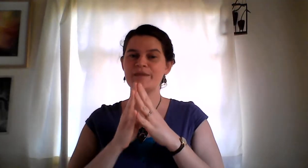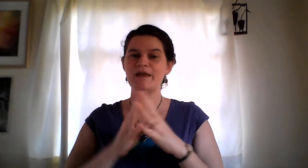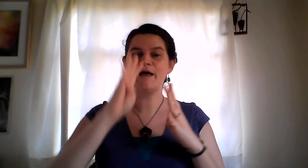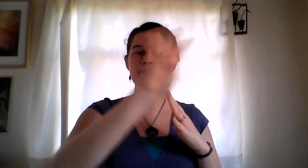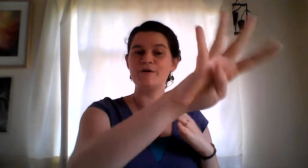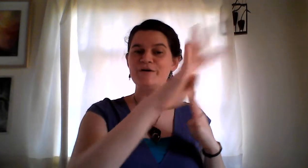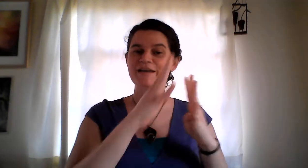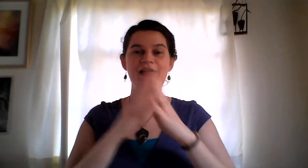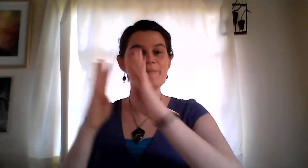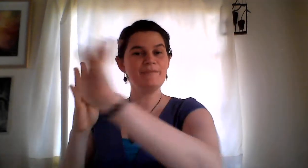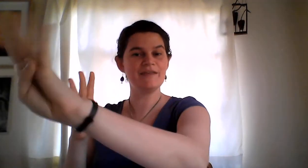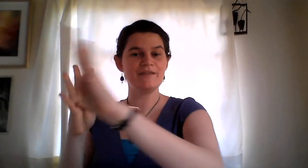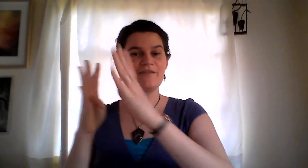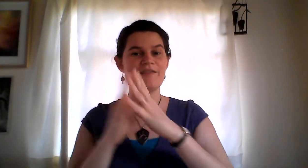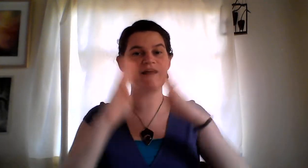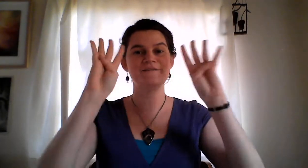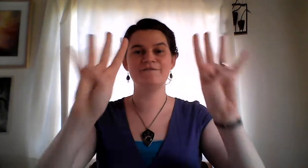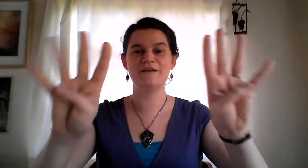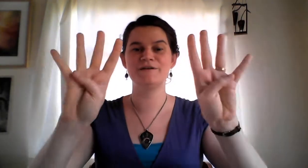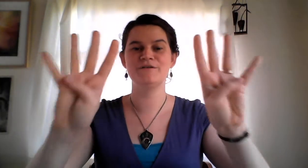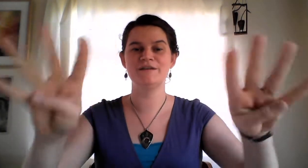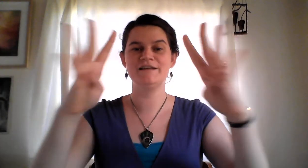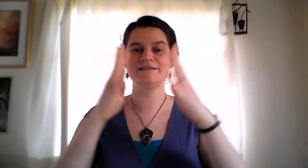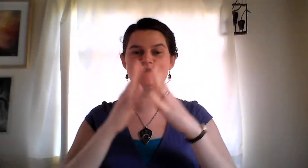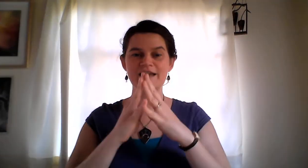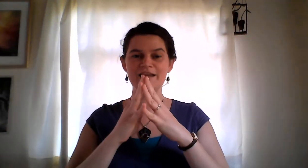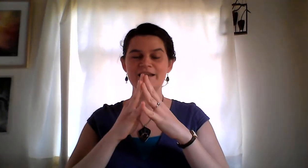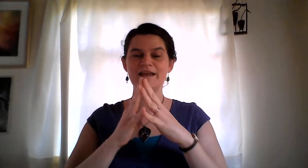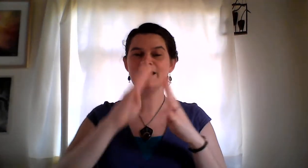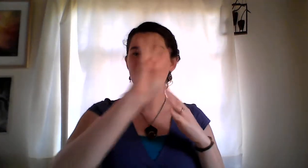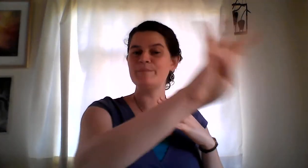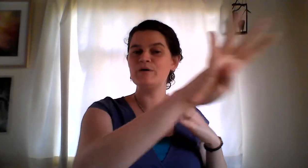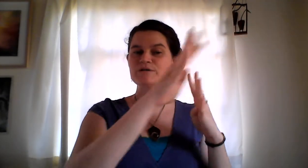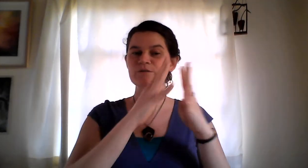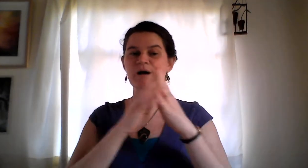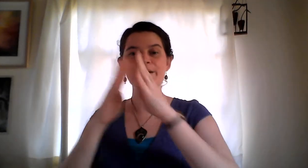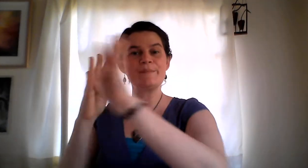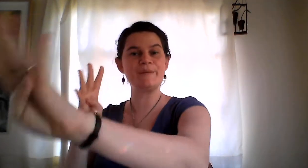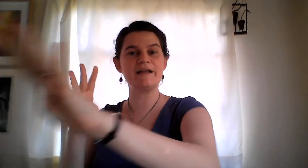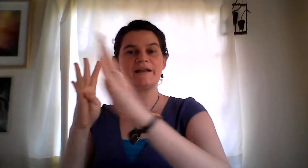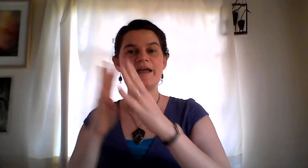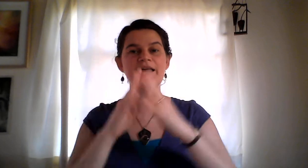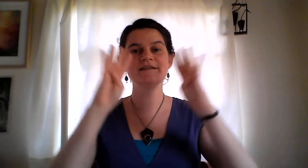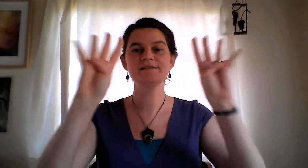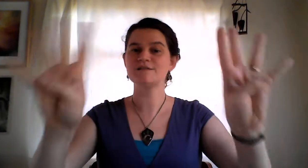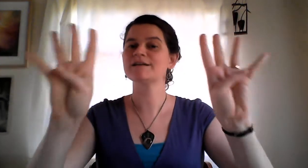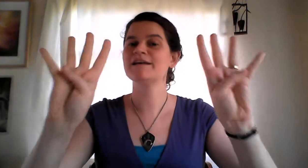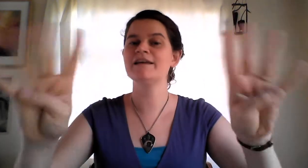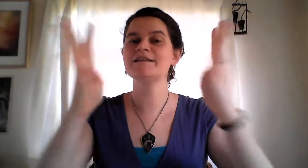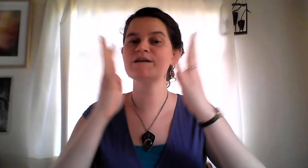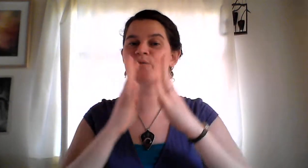A boy came in that very day, he bought one bun and took it away.